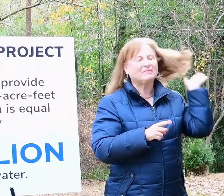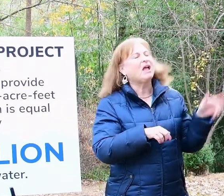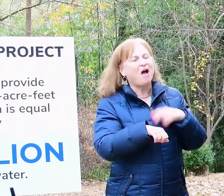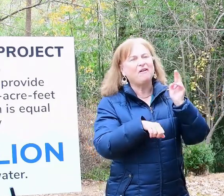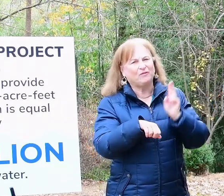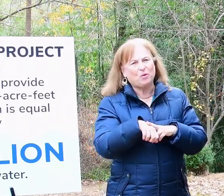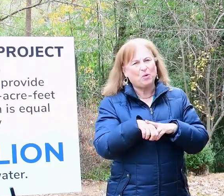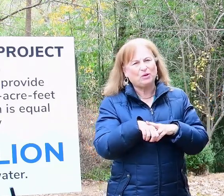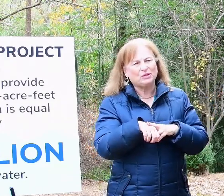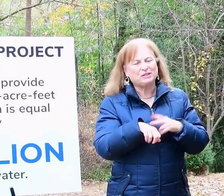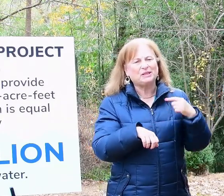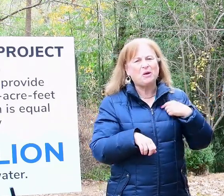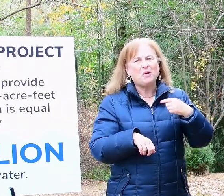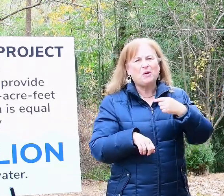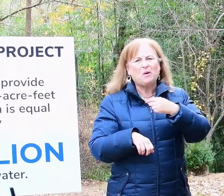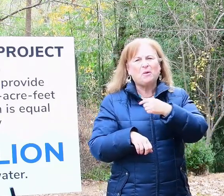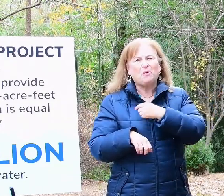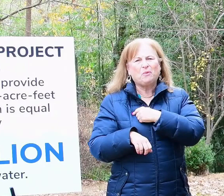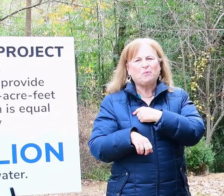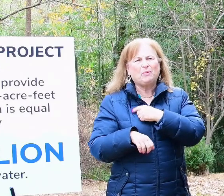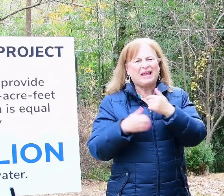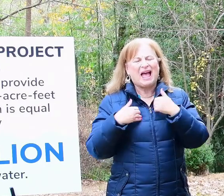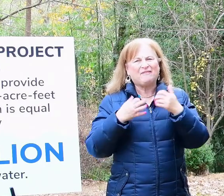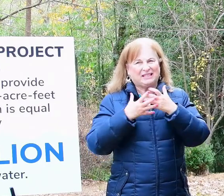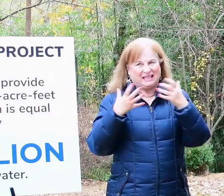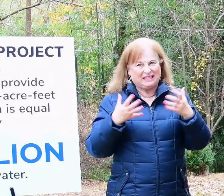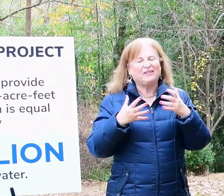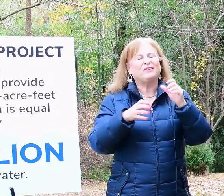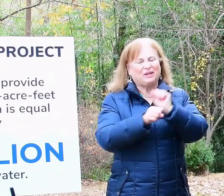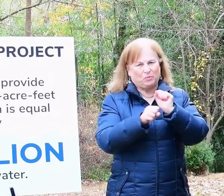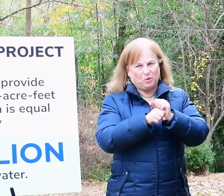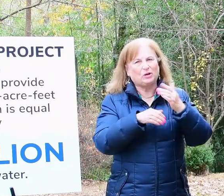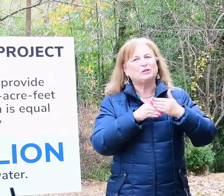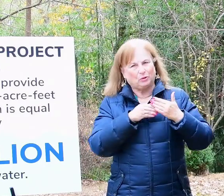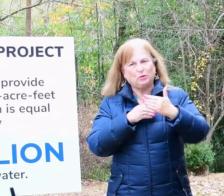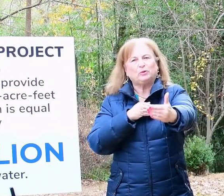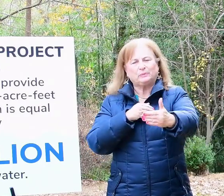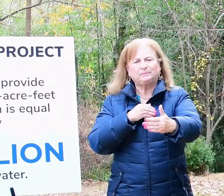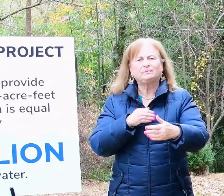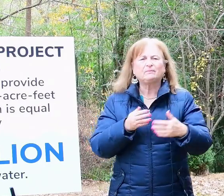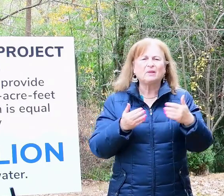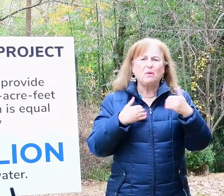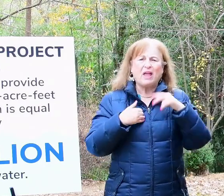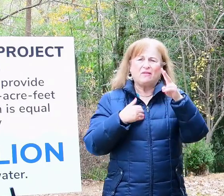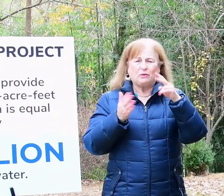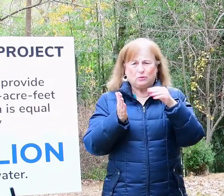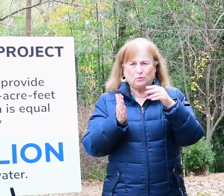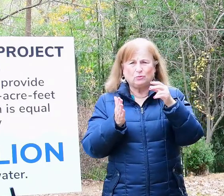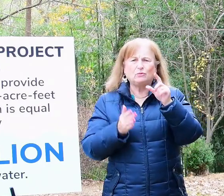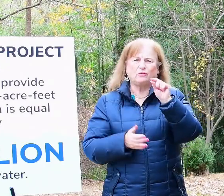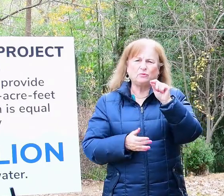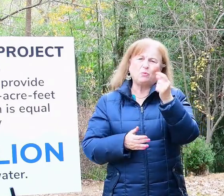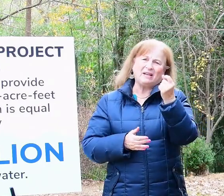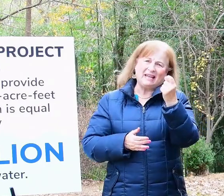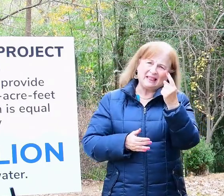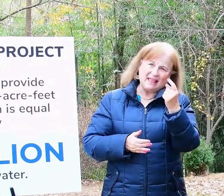Of course, we have a significant amount of work to do. We had the 2011,